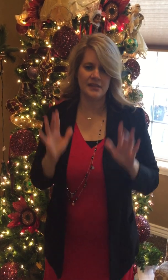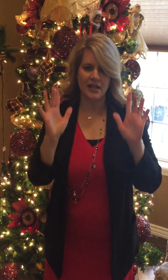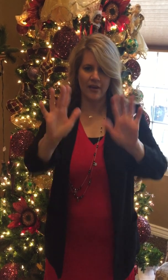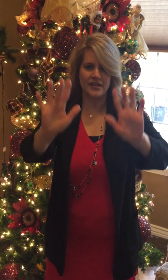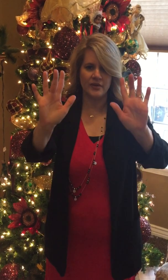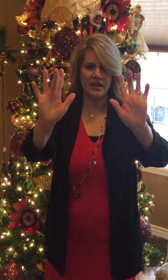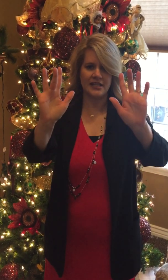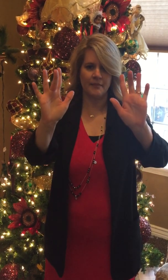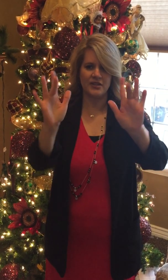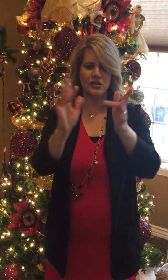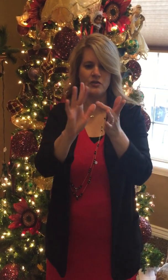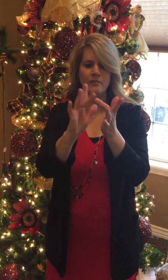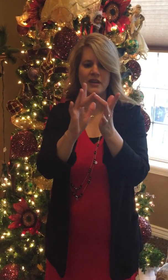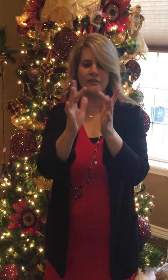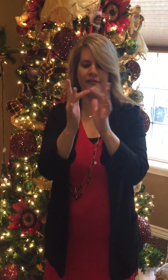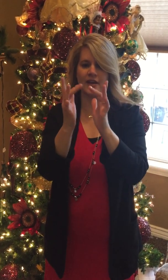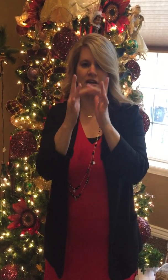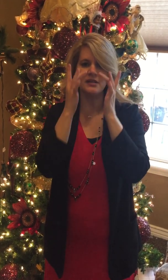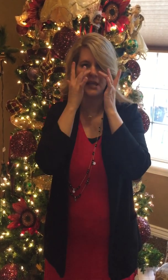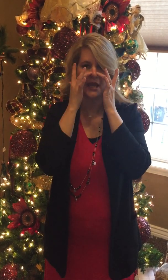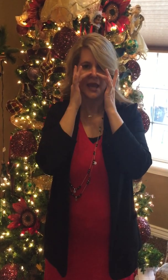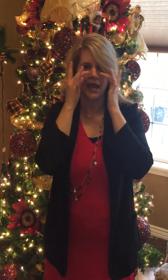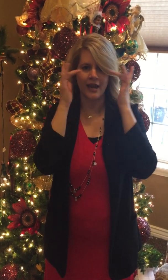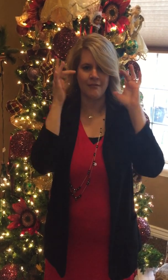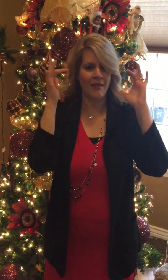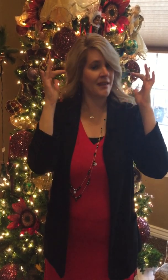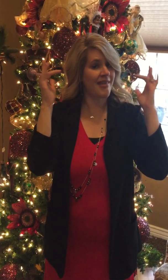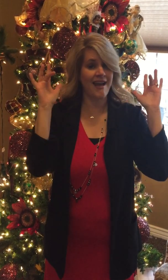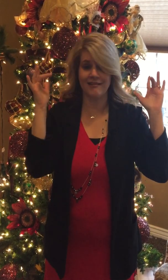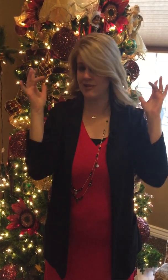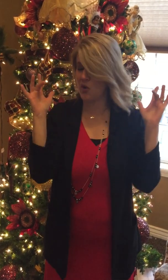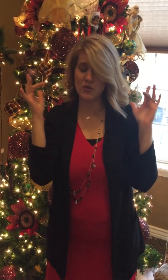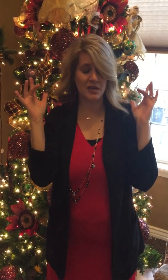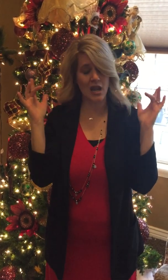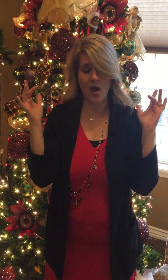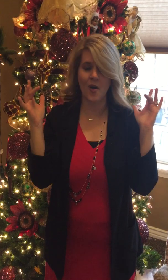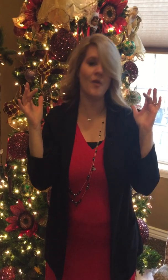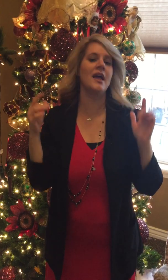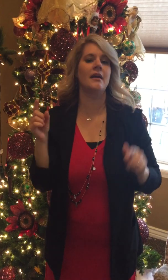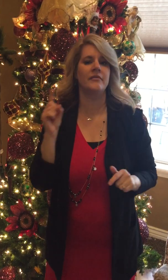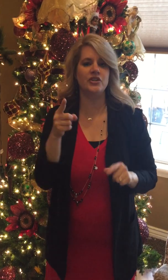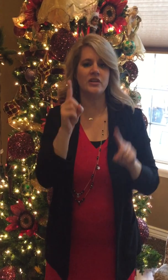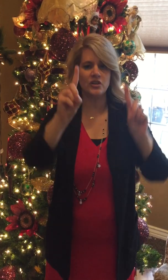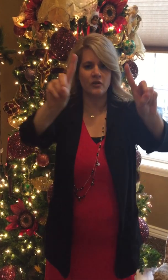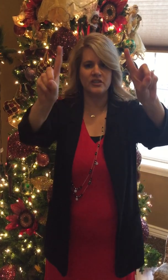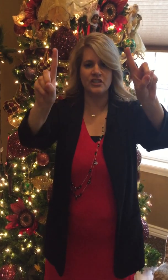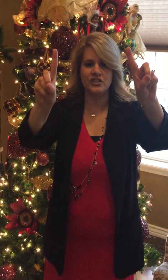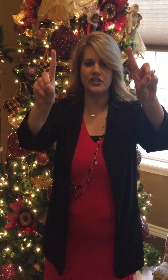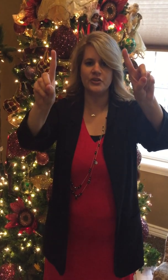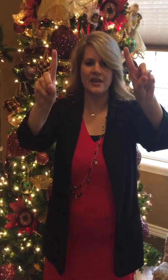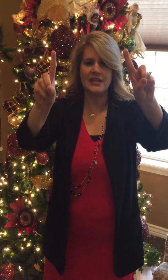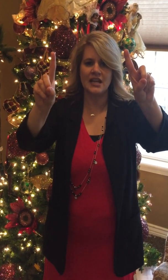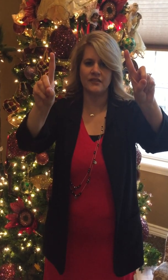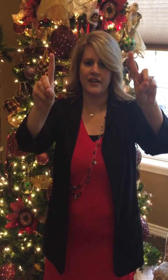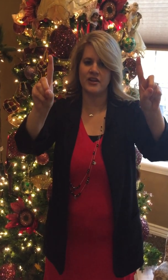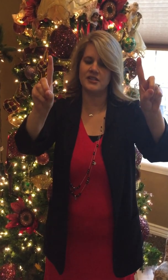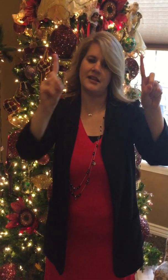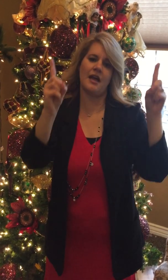is how I do it. I take my two middle fingers and I make that nose glow. But you can do it with just your two index fingers and that